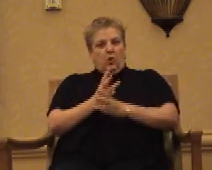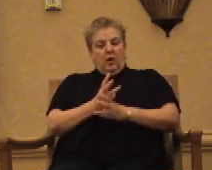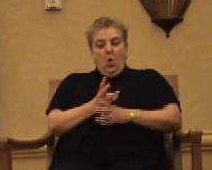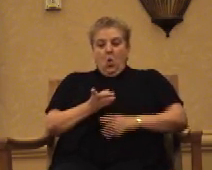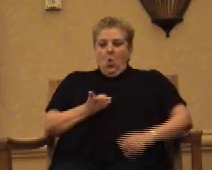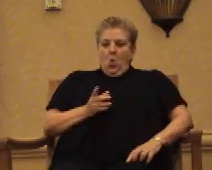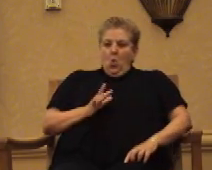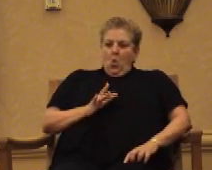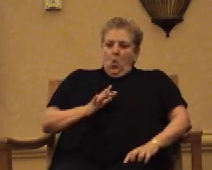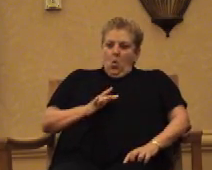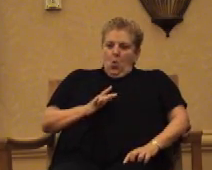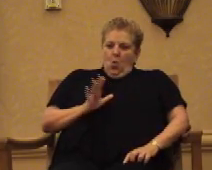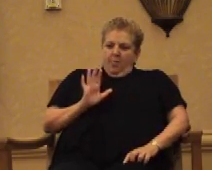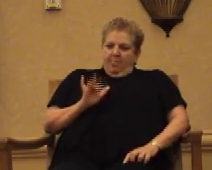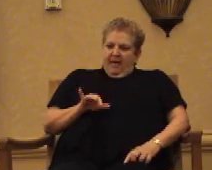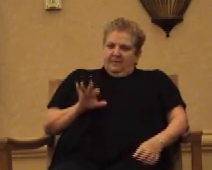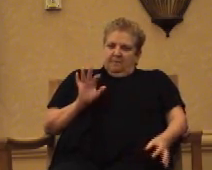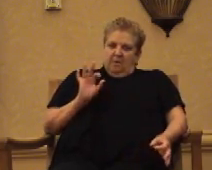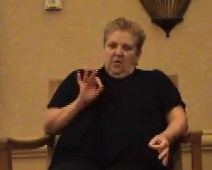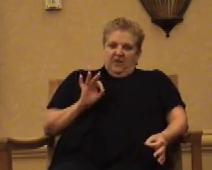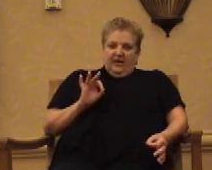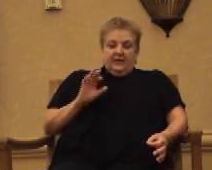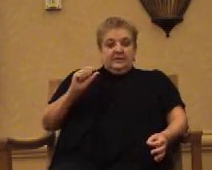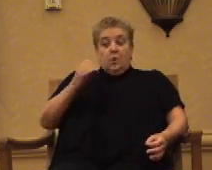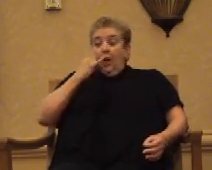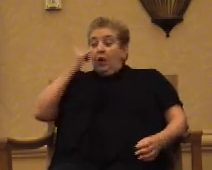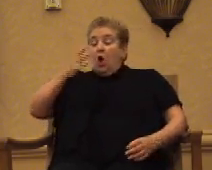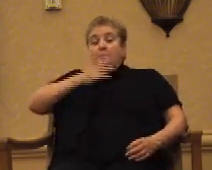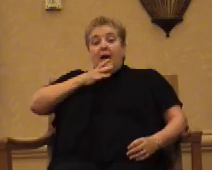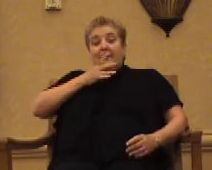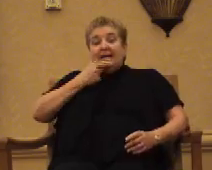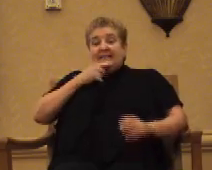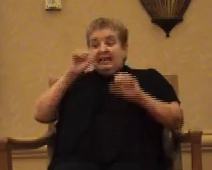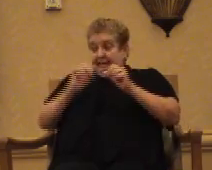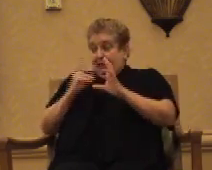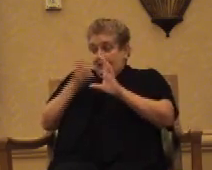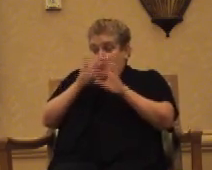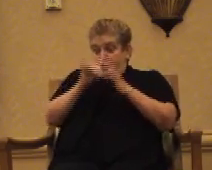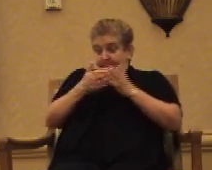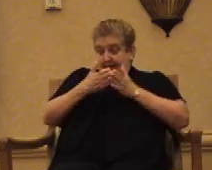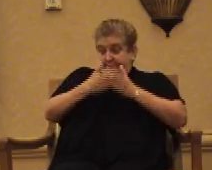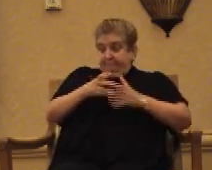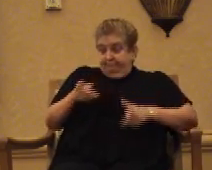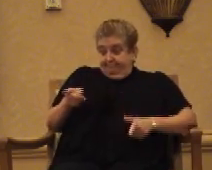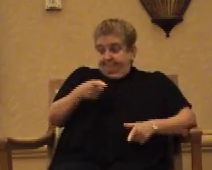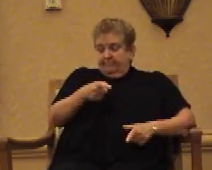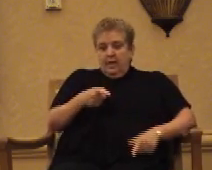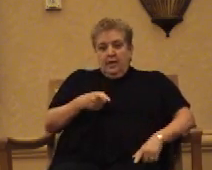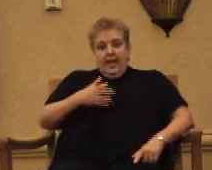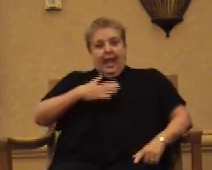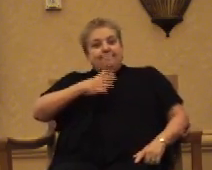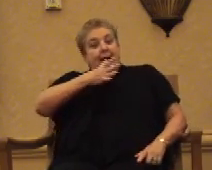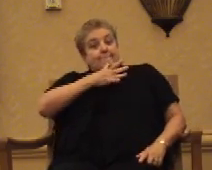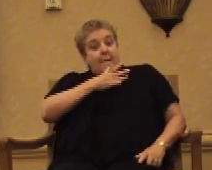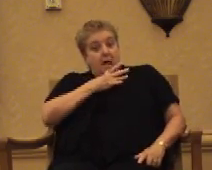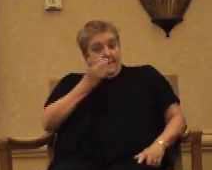what I want to do. And I called home and said, can I do this? And my mom